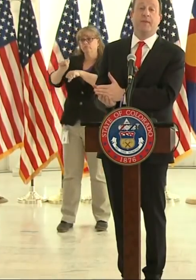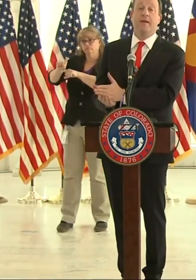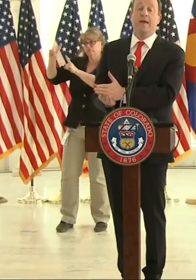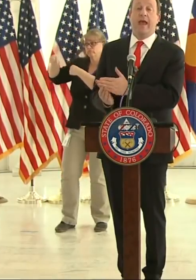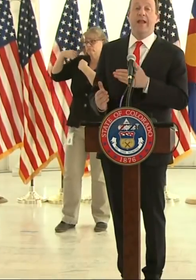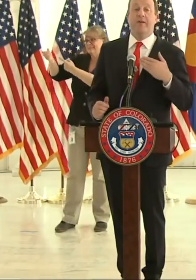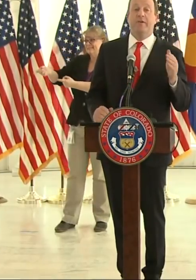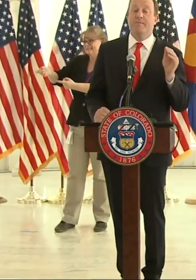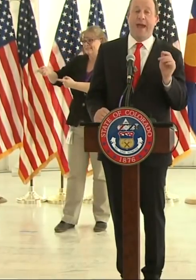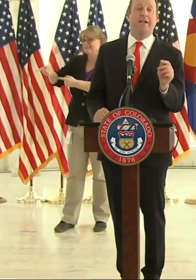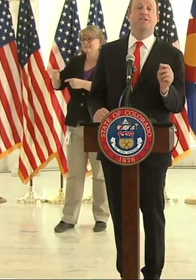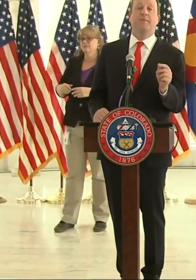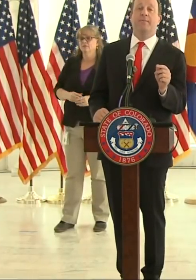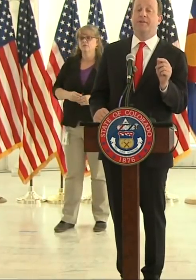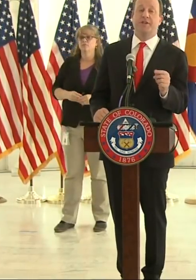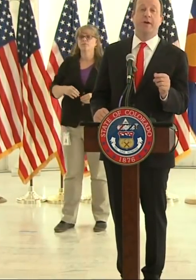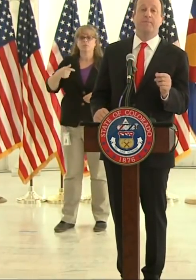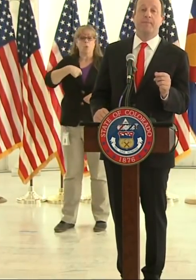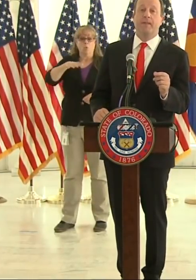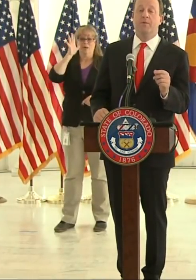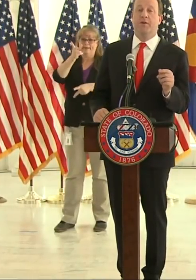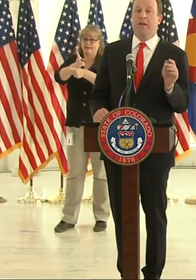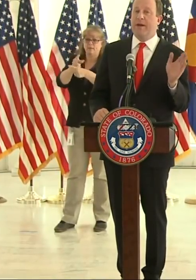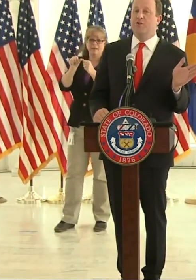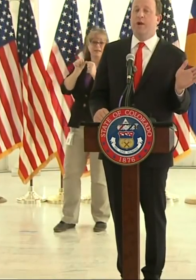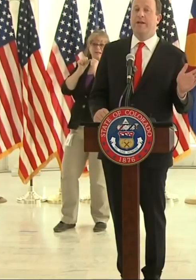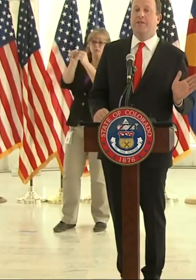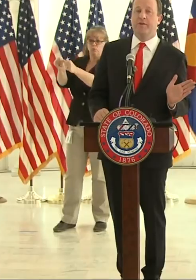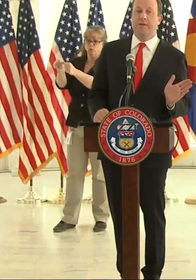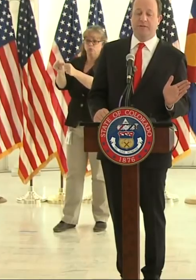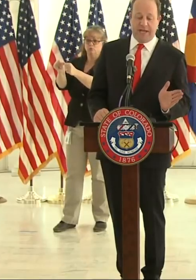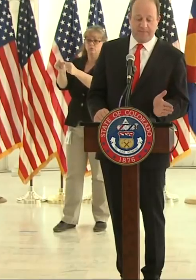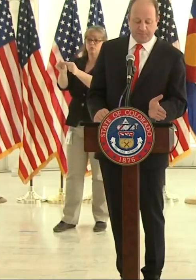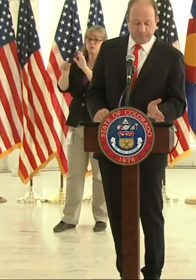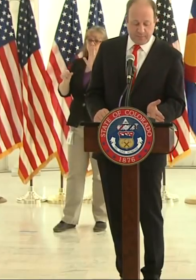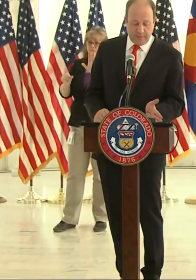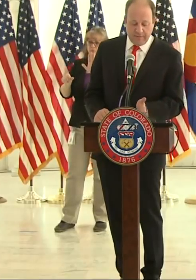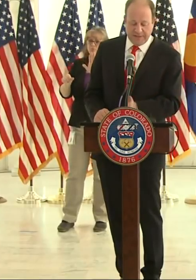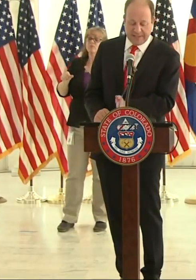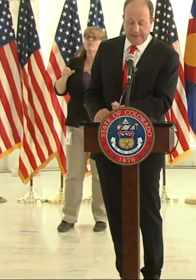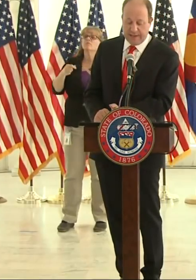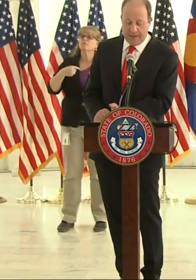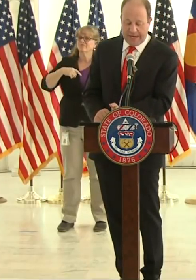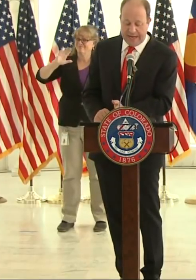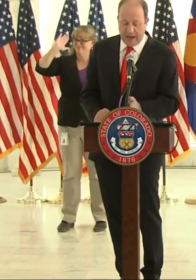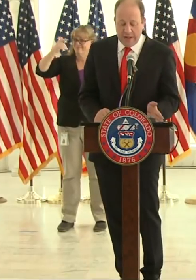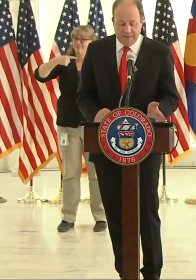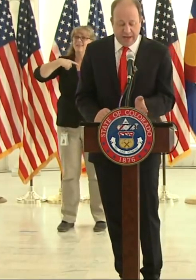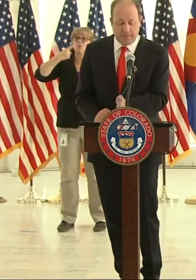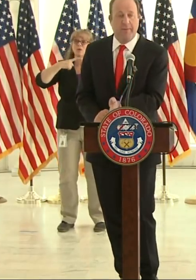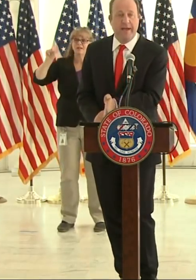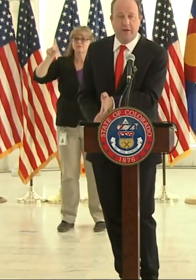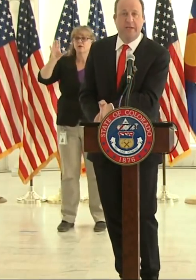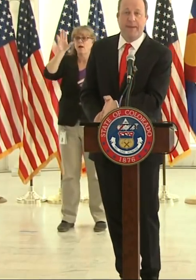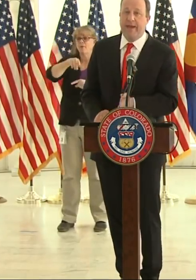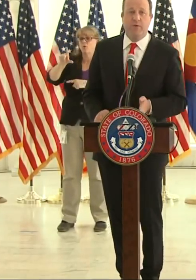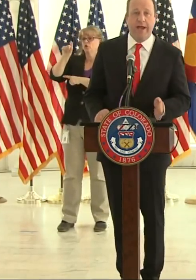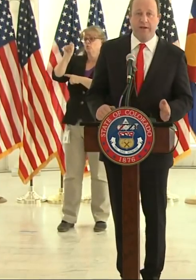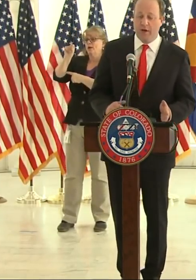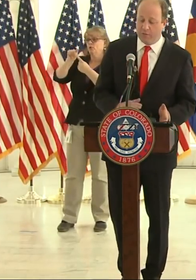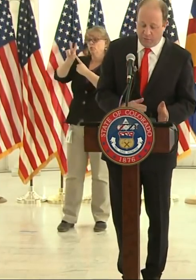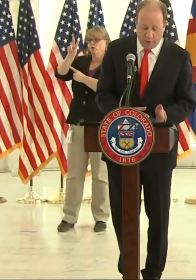function. And yet we've managed to be able to do it with only about 20 to 30% physically coming in. Now, that'll probably increase